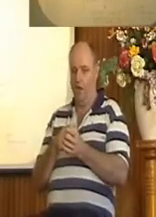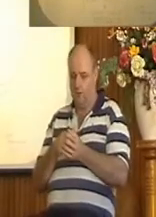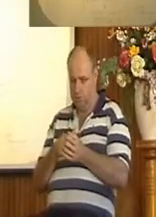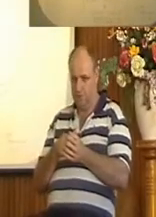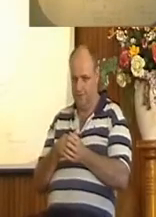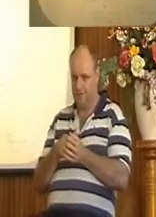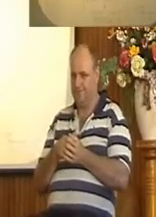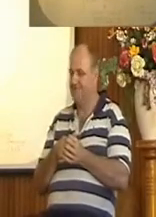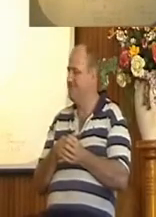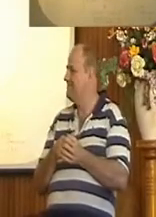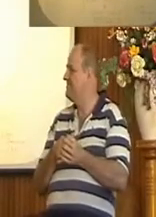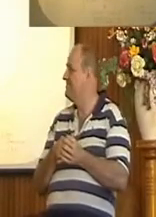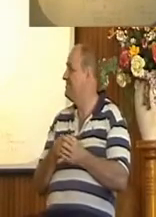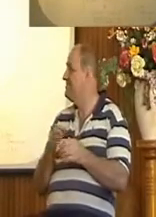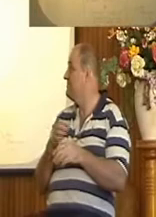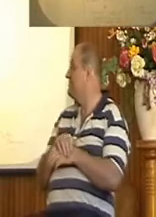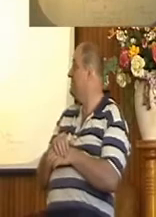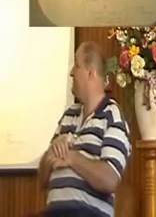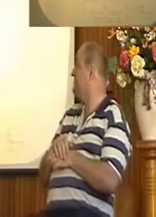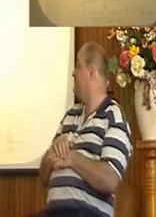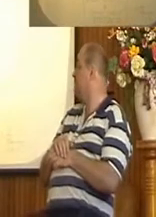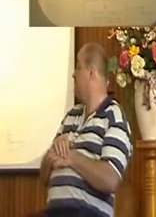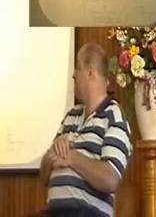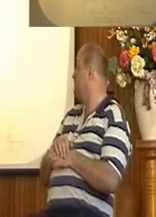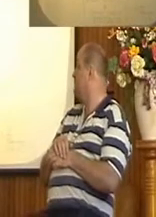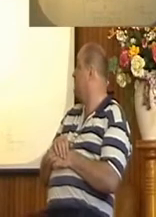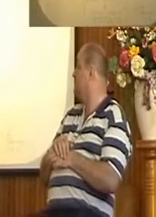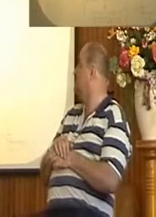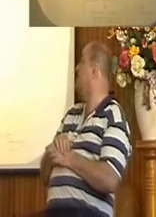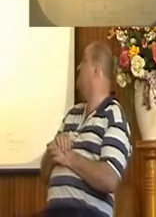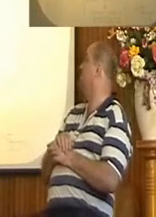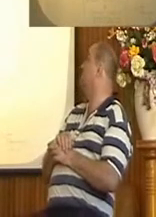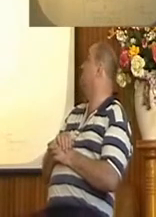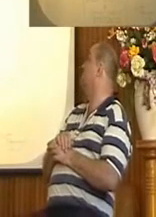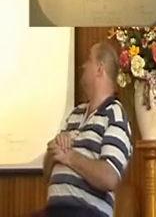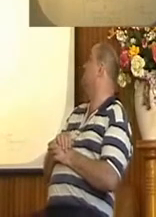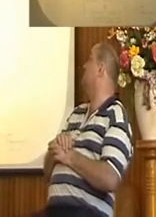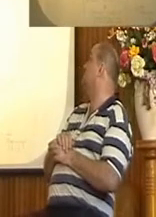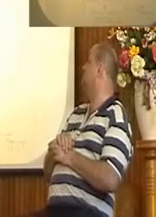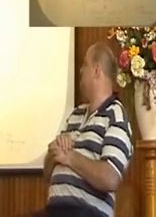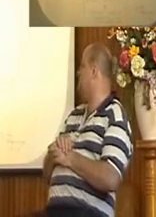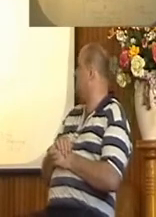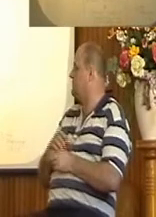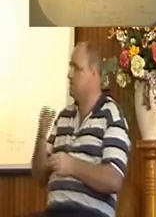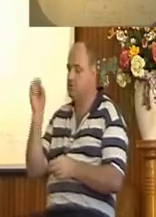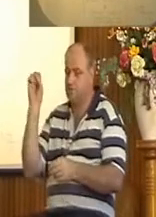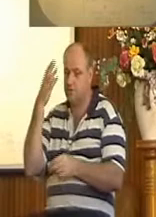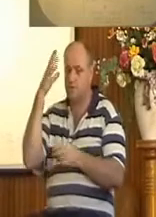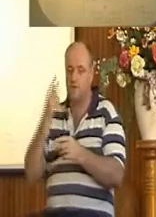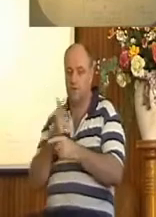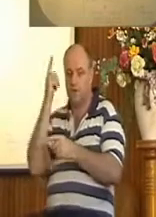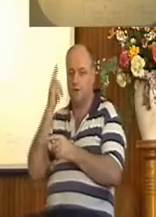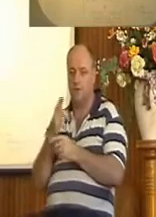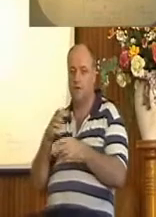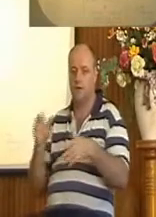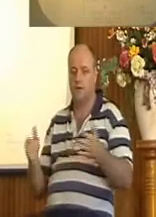words. But that's the word there. The English word is nearby. The Spirit of God